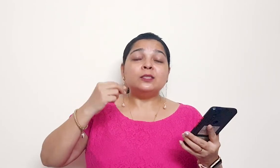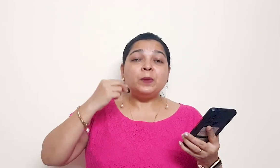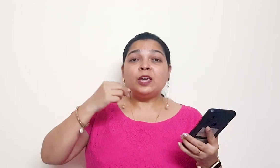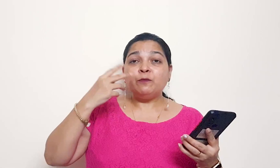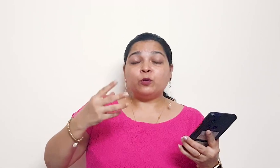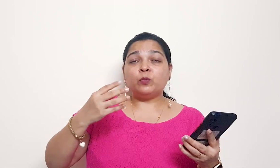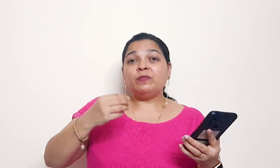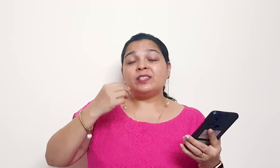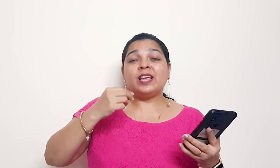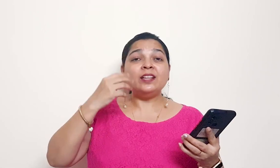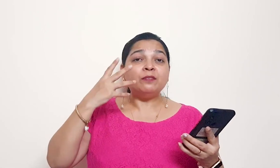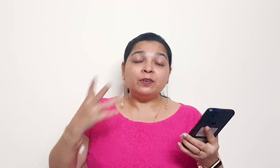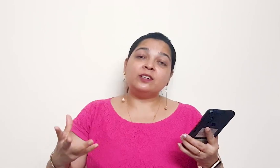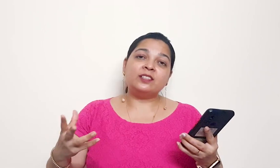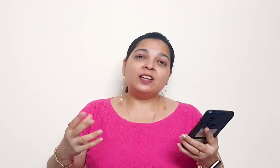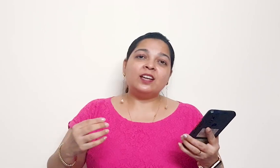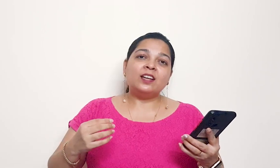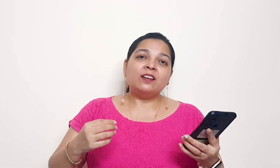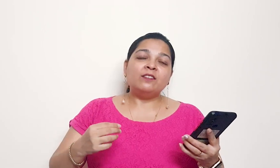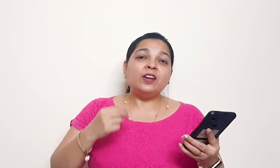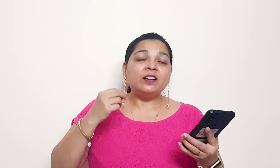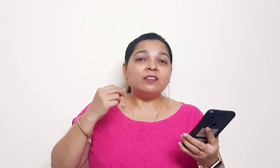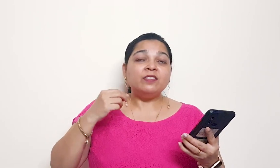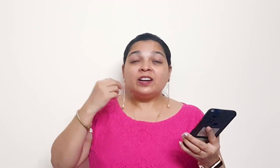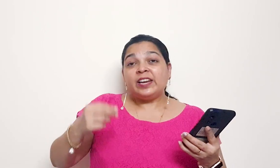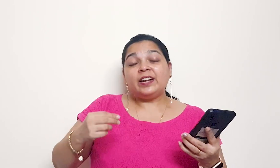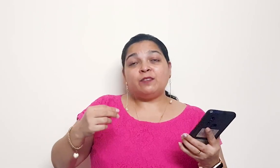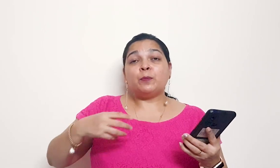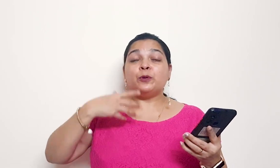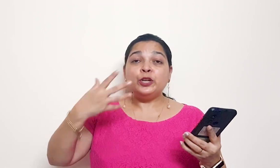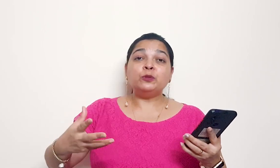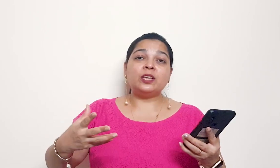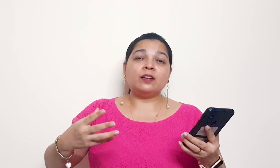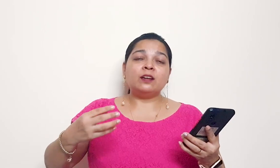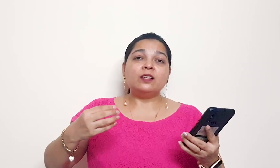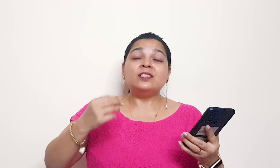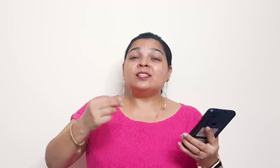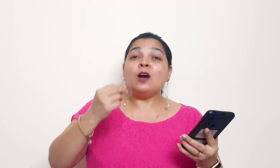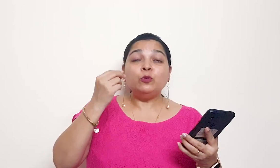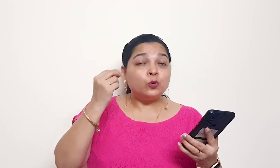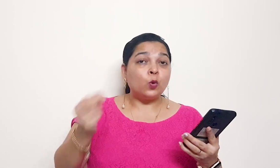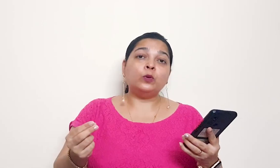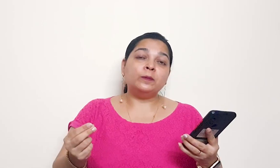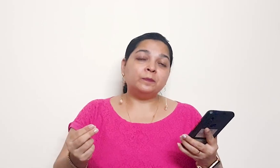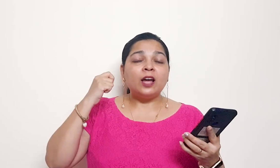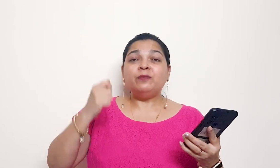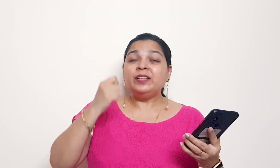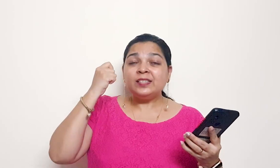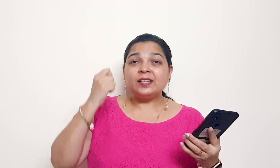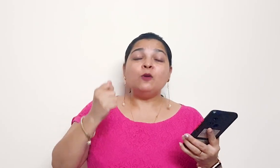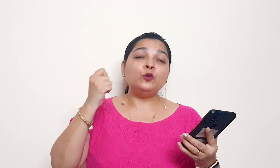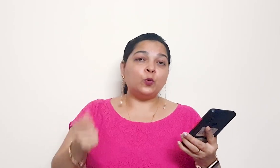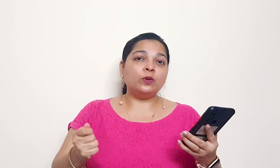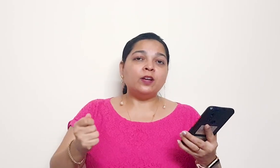are speaking forth, when we are saying the words, we are creating, we are producing sound code.